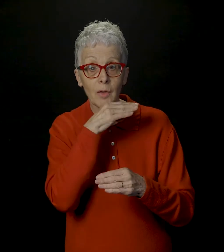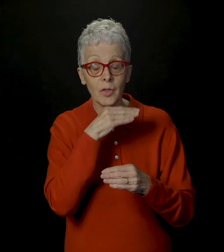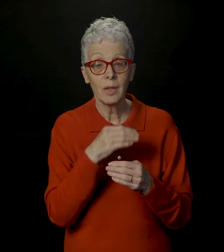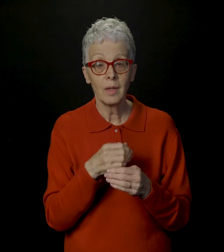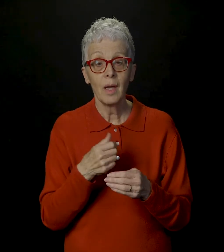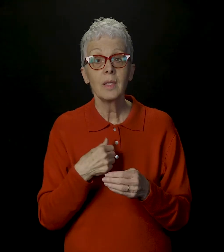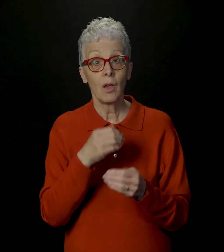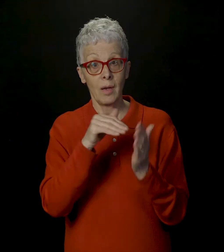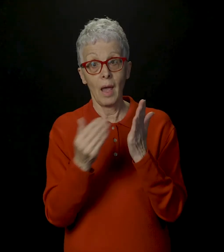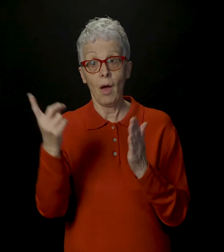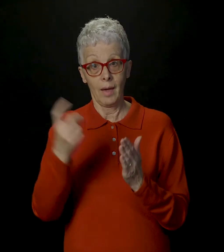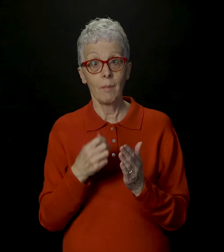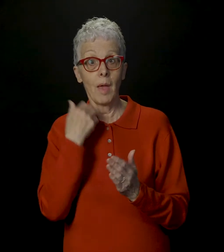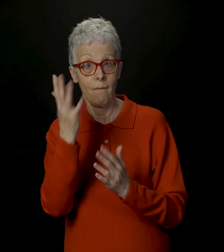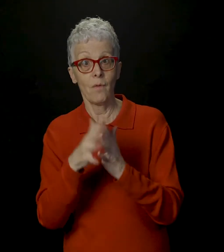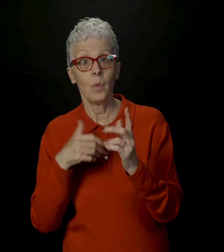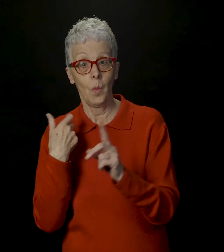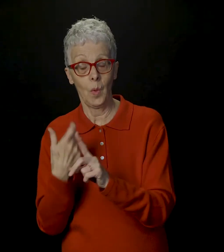Just turned up ever since